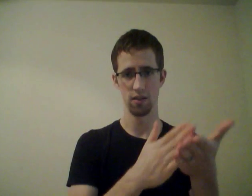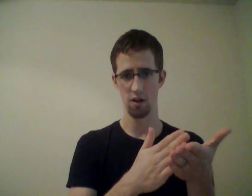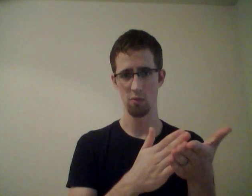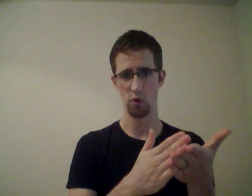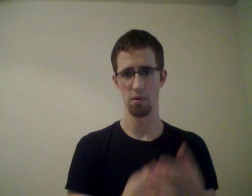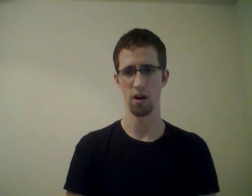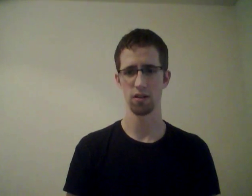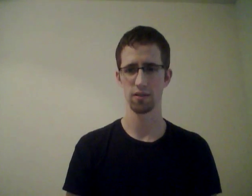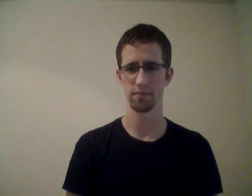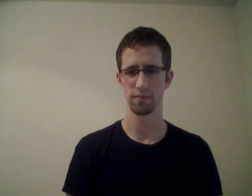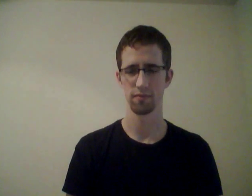Some or part.